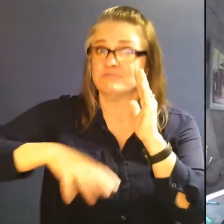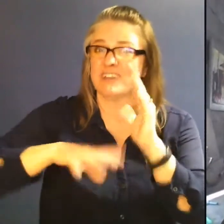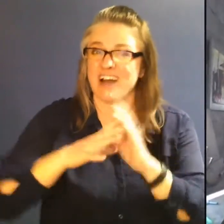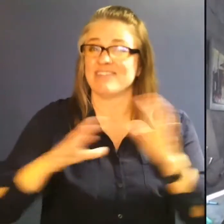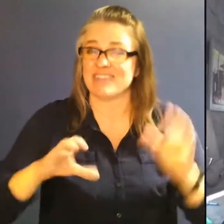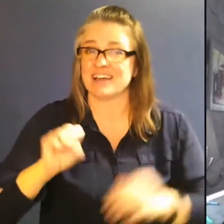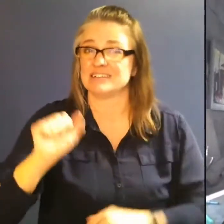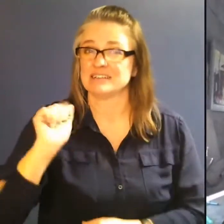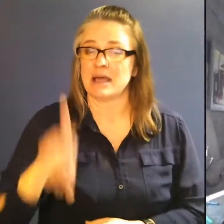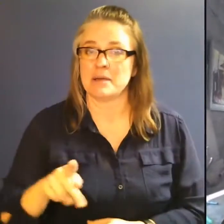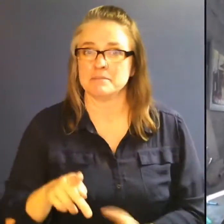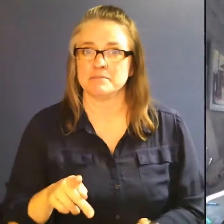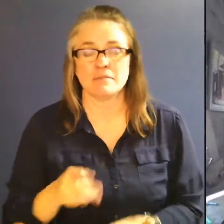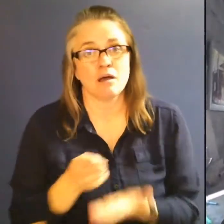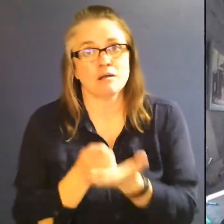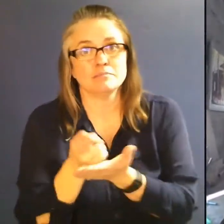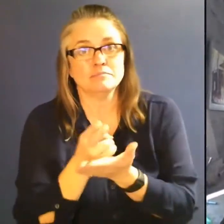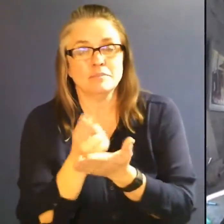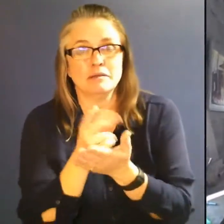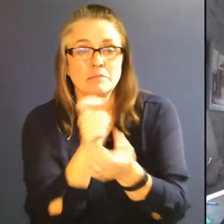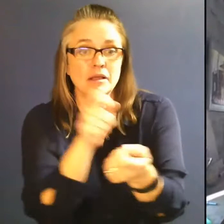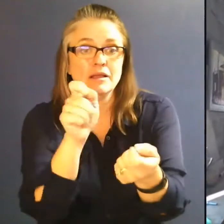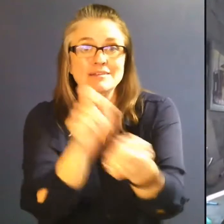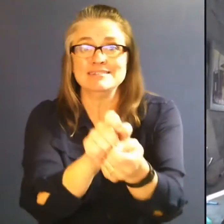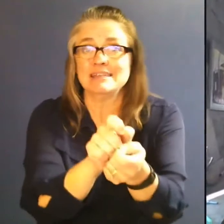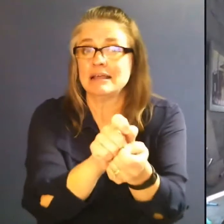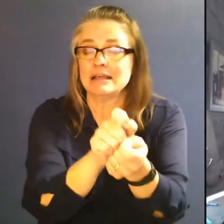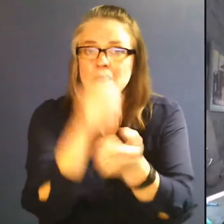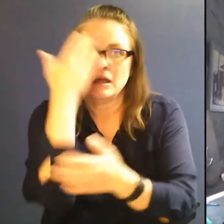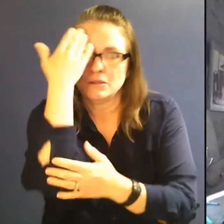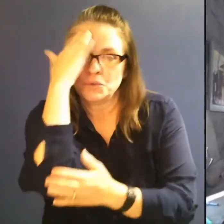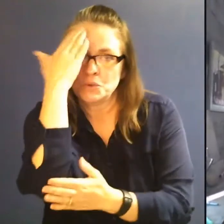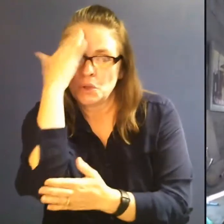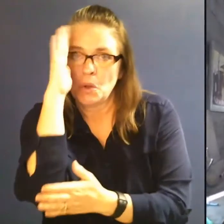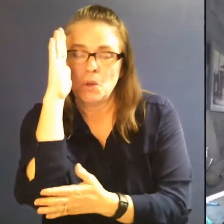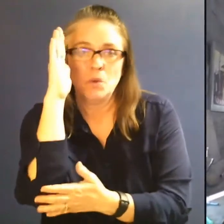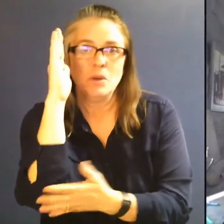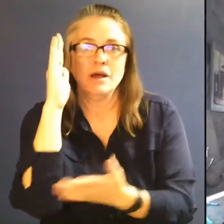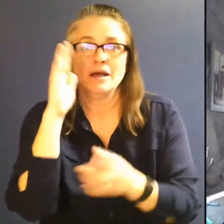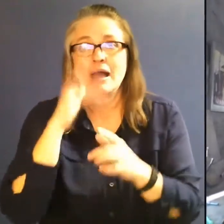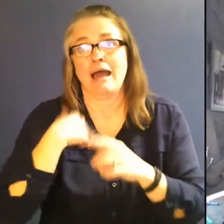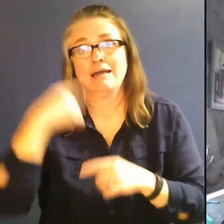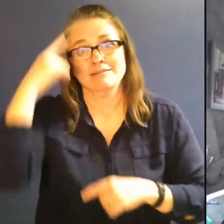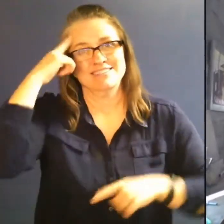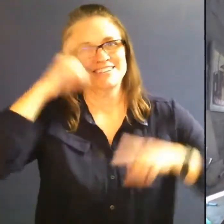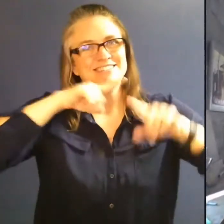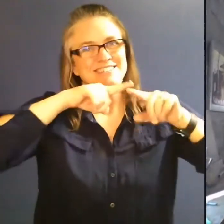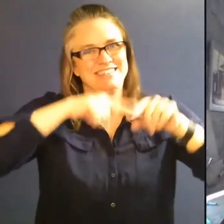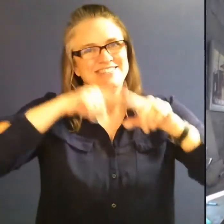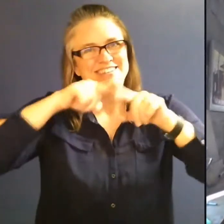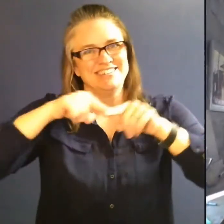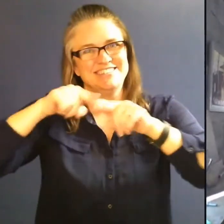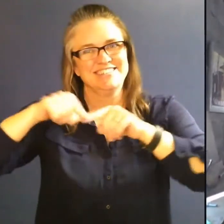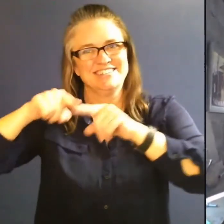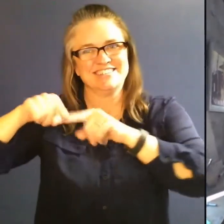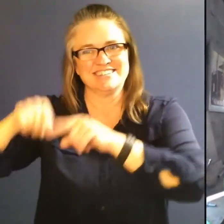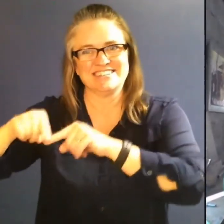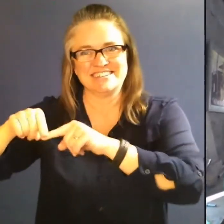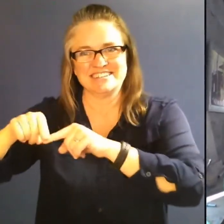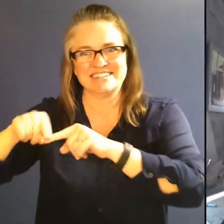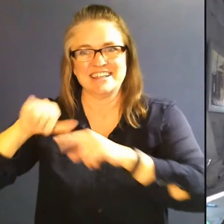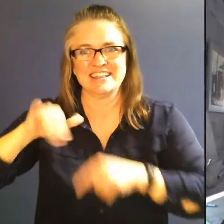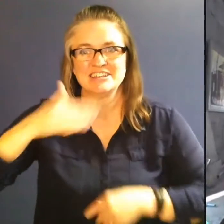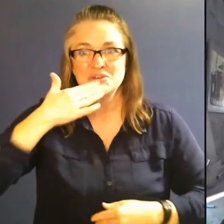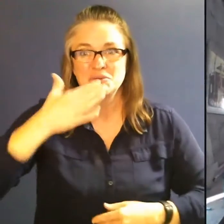I don't know. I don't really know that question. I think it kind of depends. That's a good one